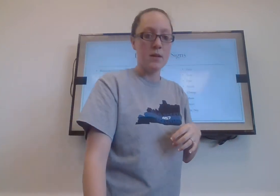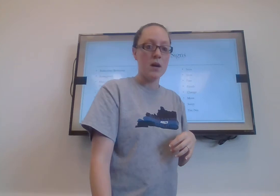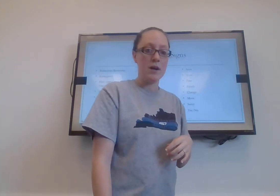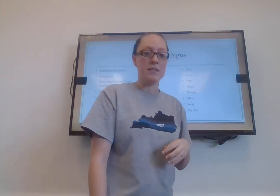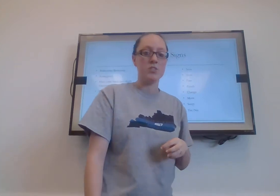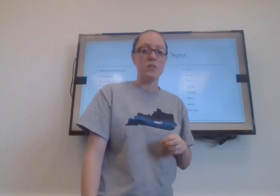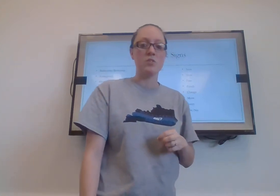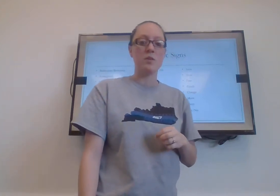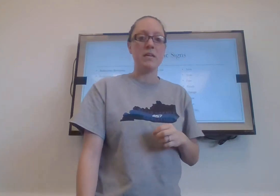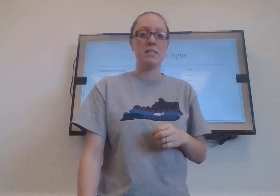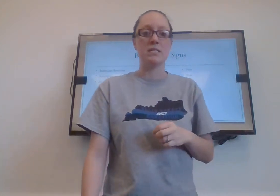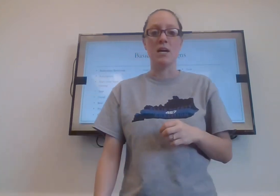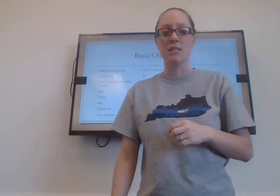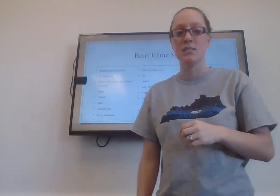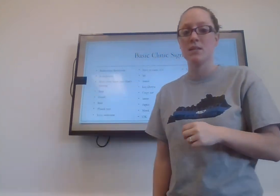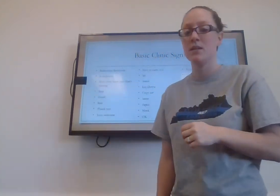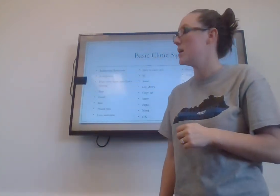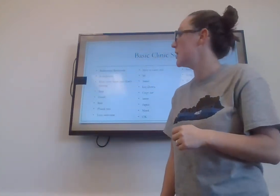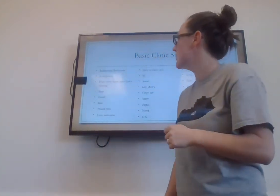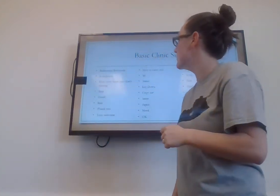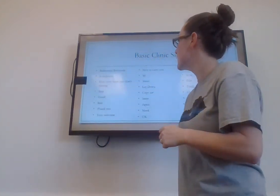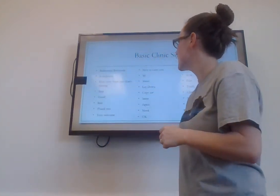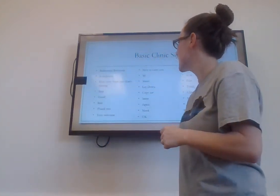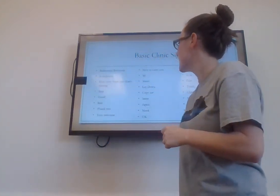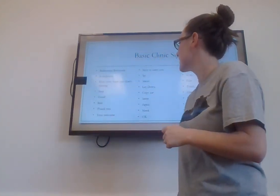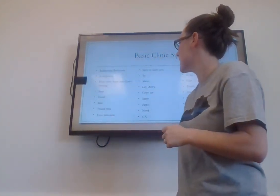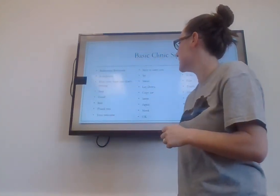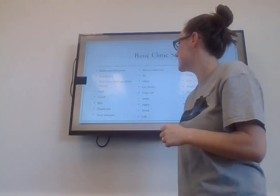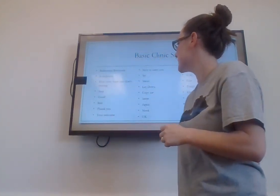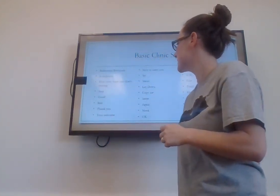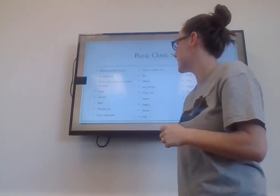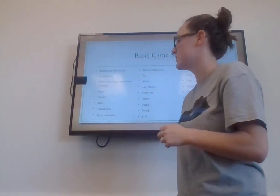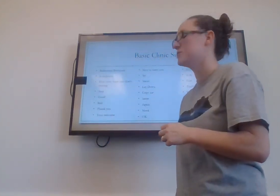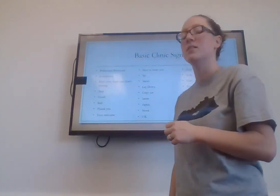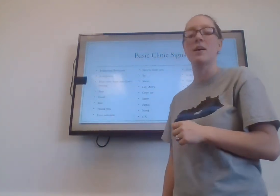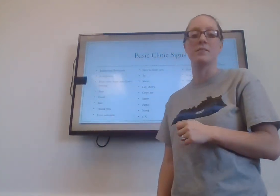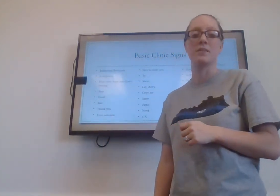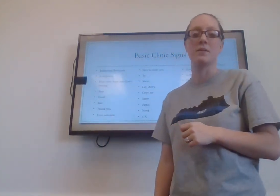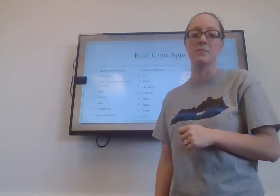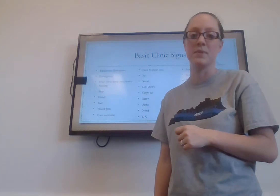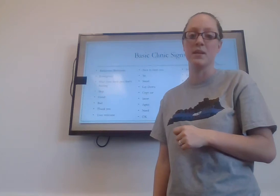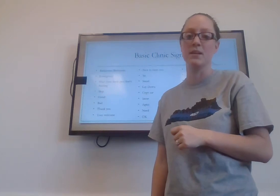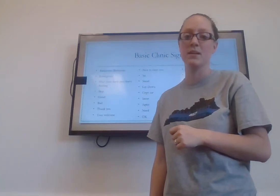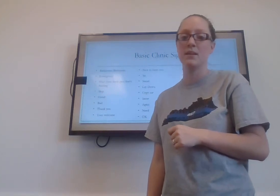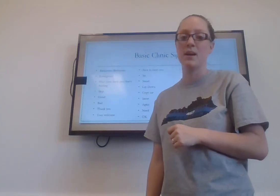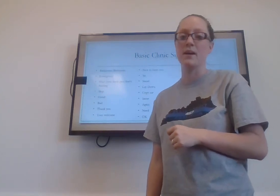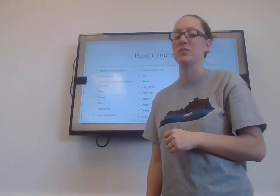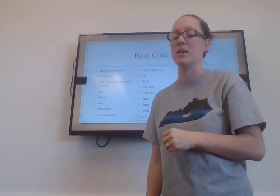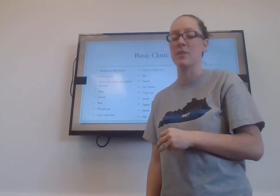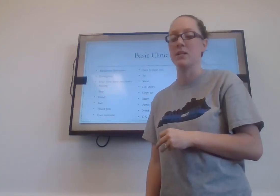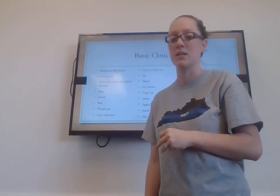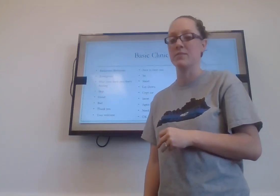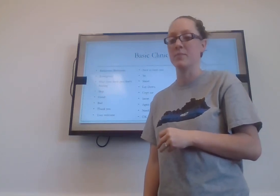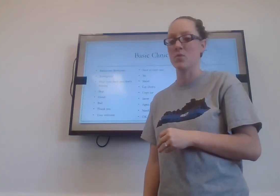All right. So these are the basic signs that I've kind of picked out. There's a lot of them that I just kept thinking of more.